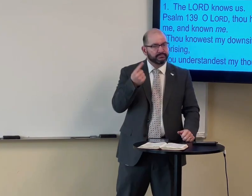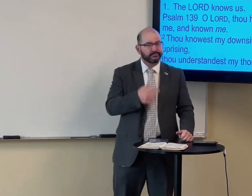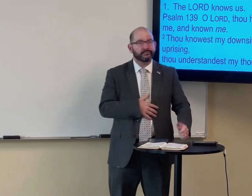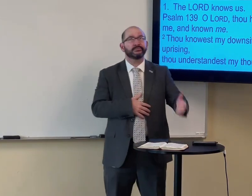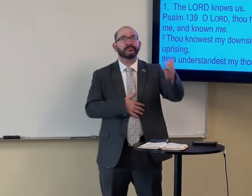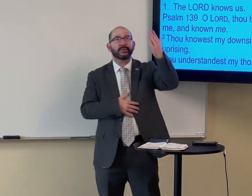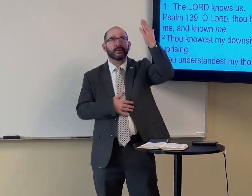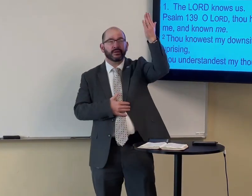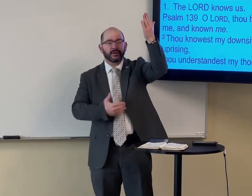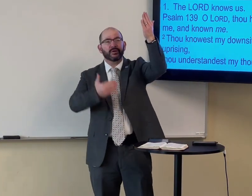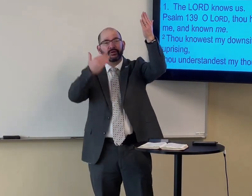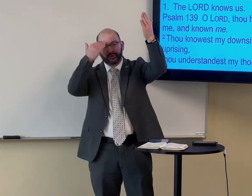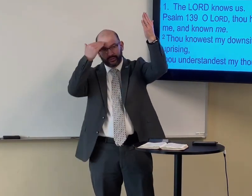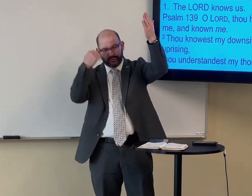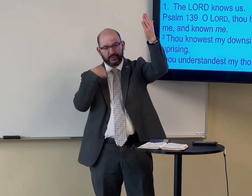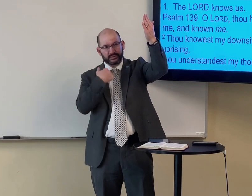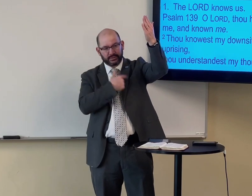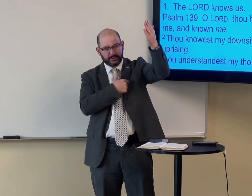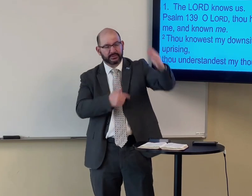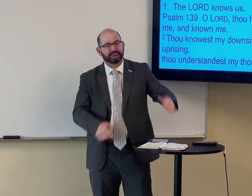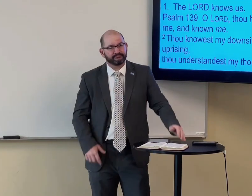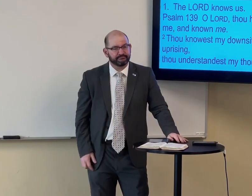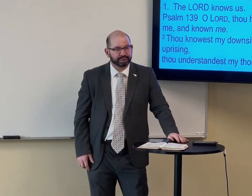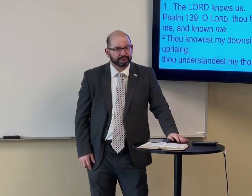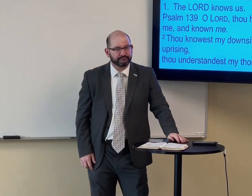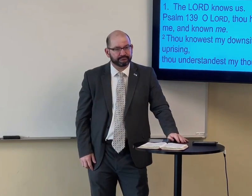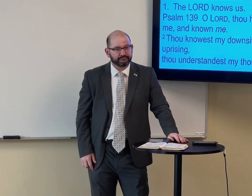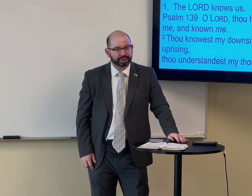First, we need to understand God knows us.